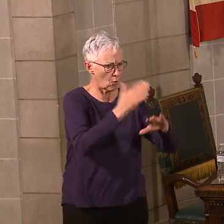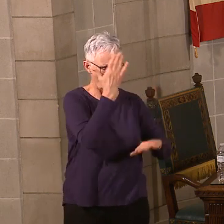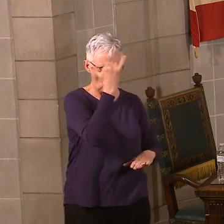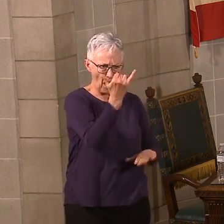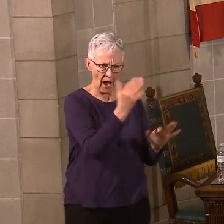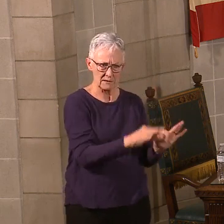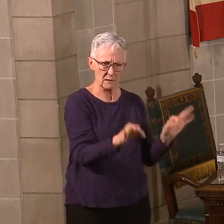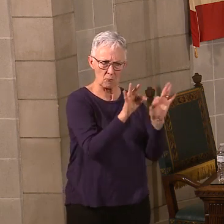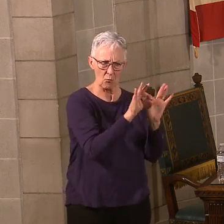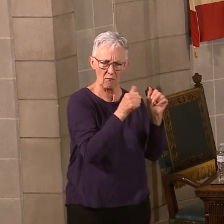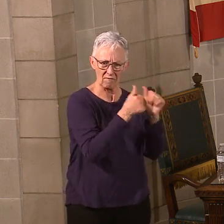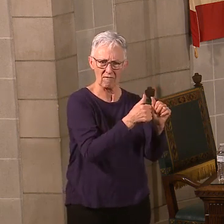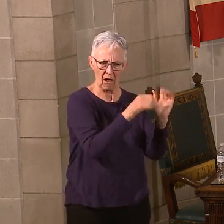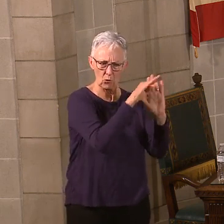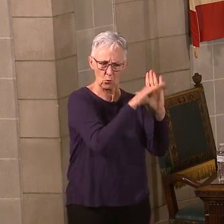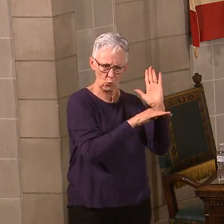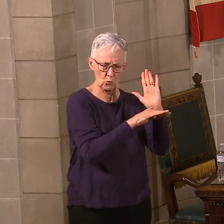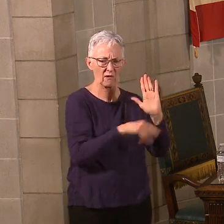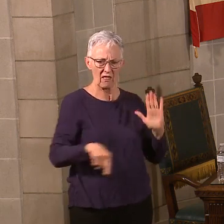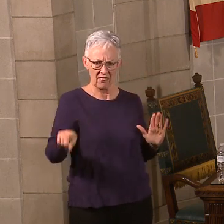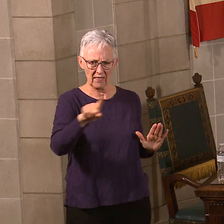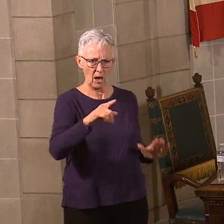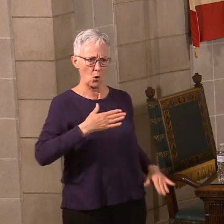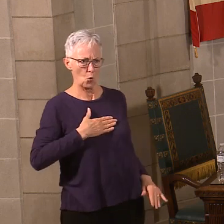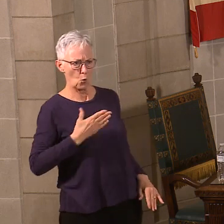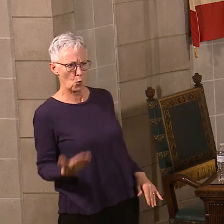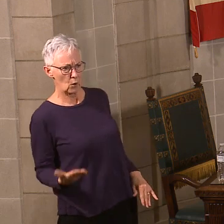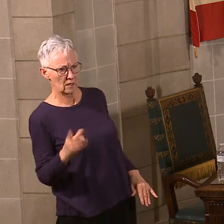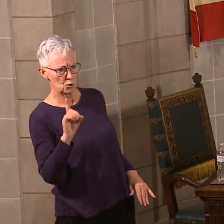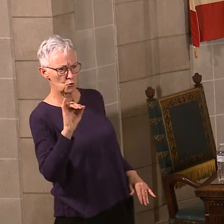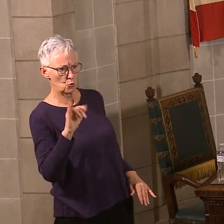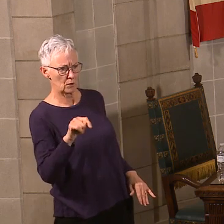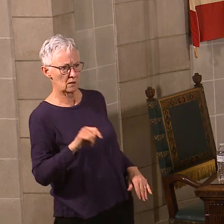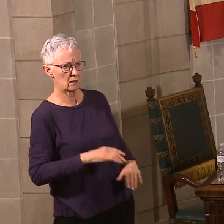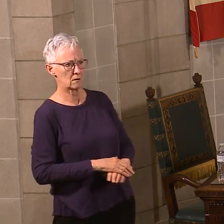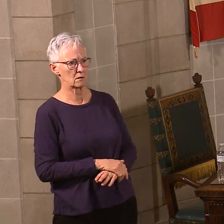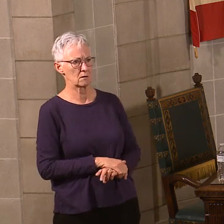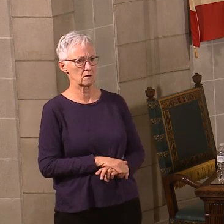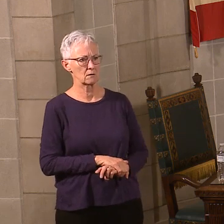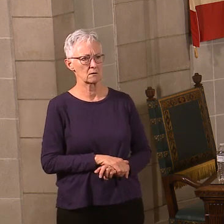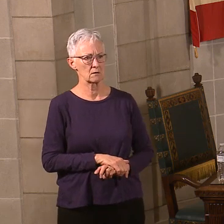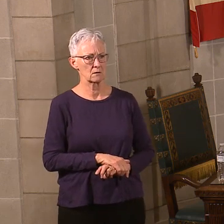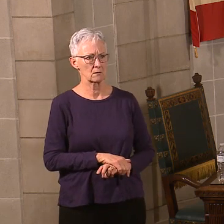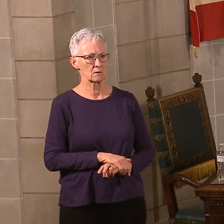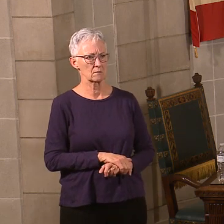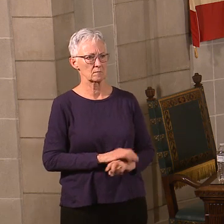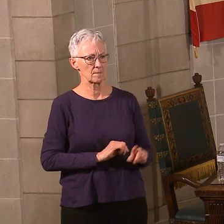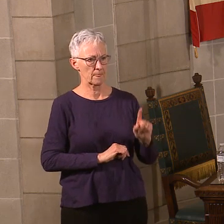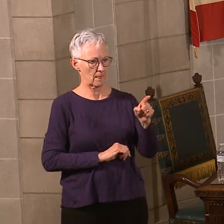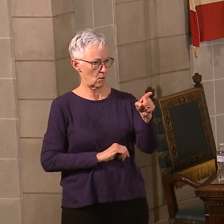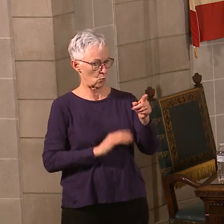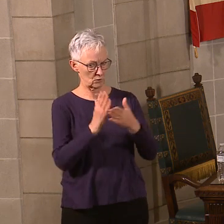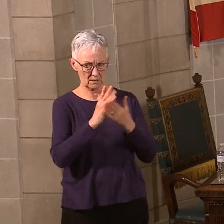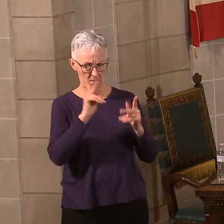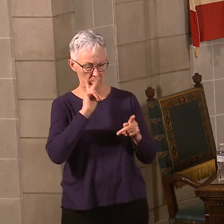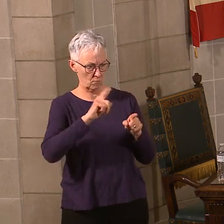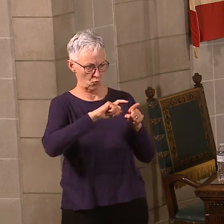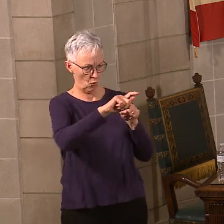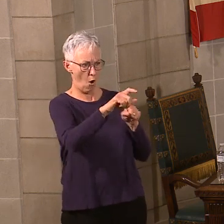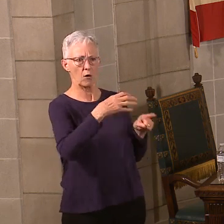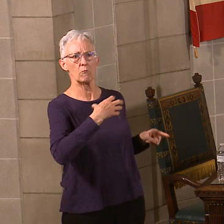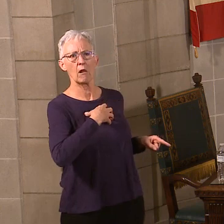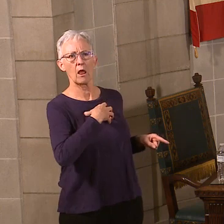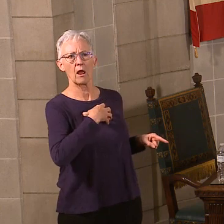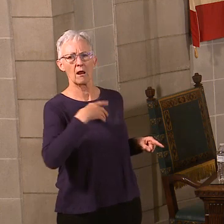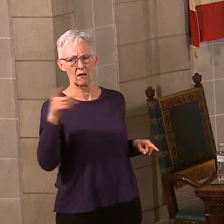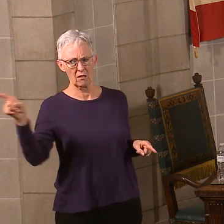do. I guess you're getting a lot of frustration from people, though. They call in complaints and they still see people continue to do this stuff.